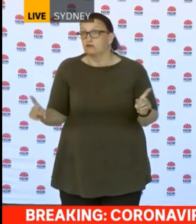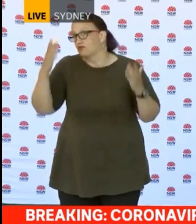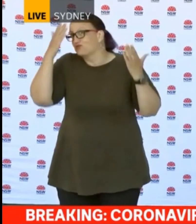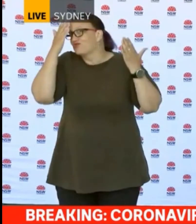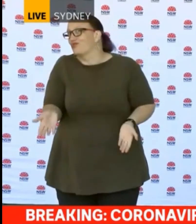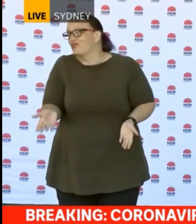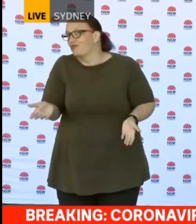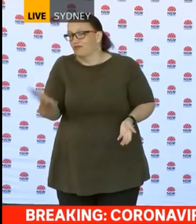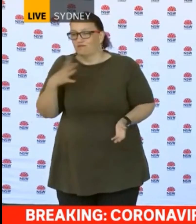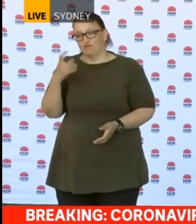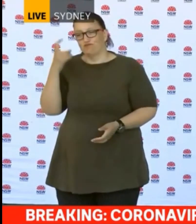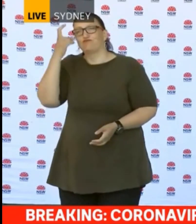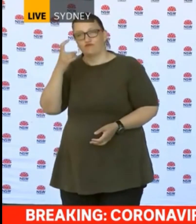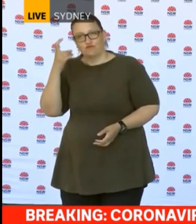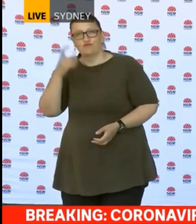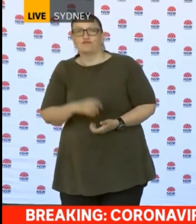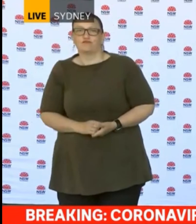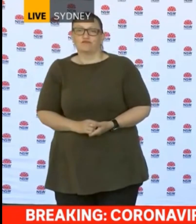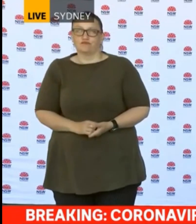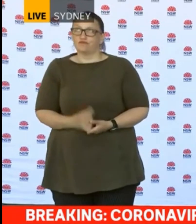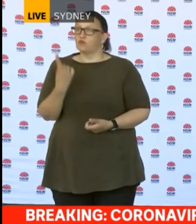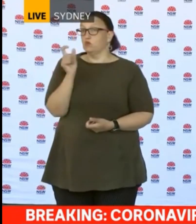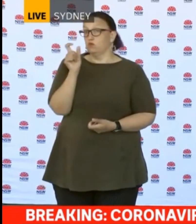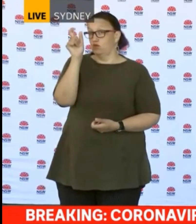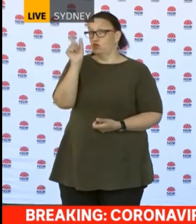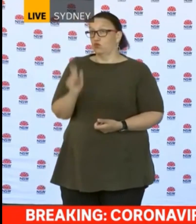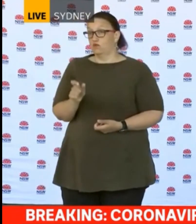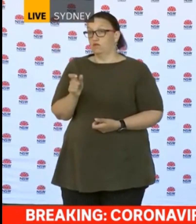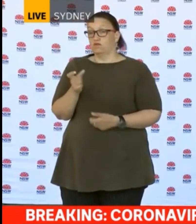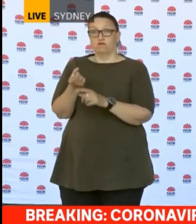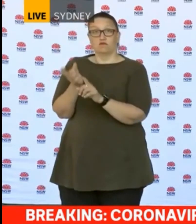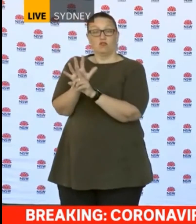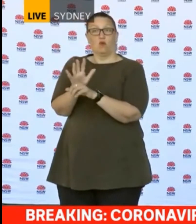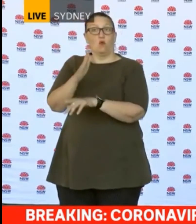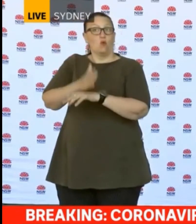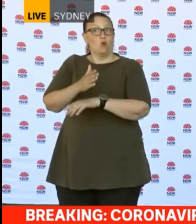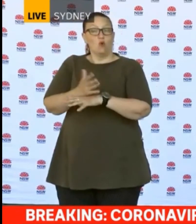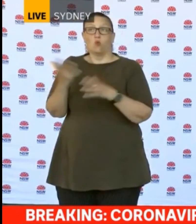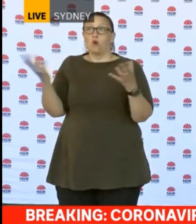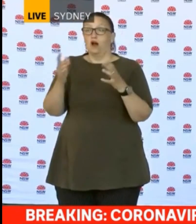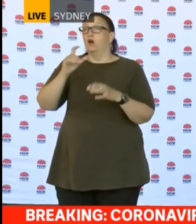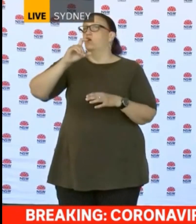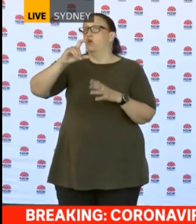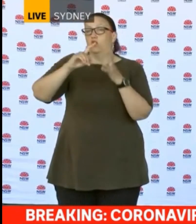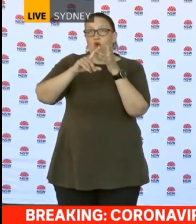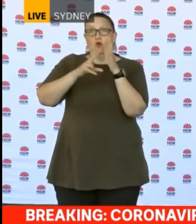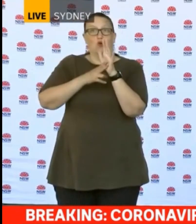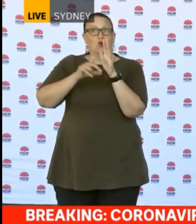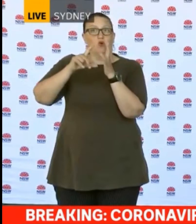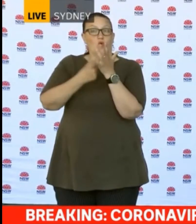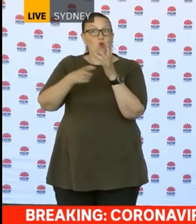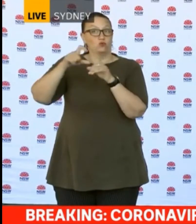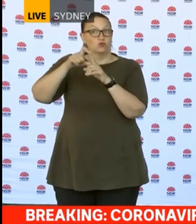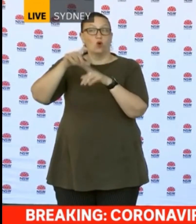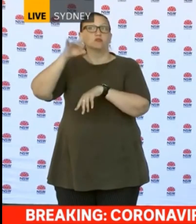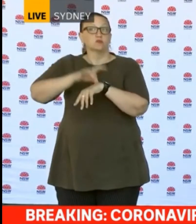obviously what we would be considering. One of these members is a worker at Concord